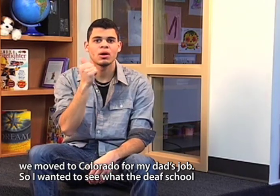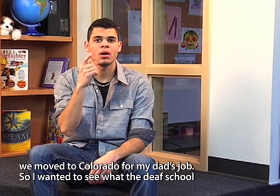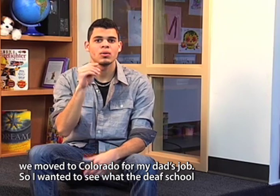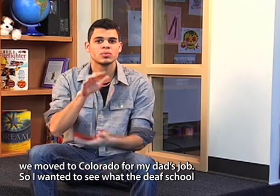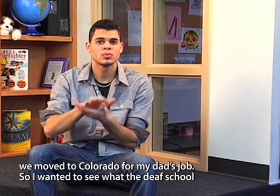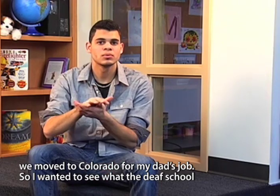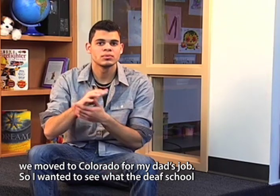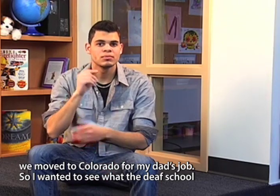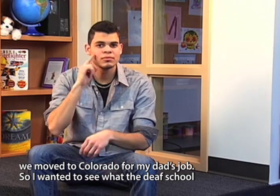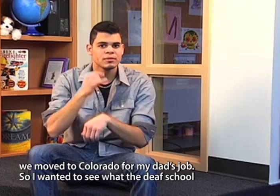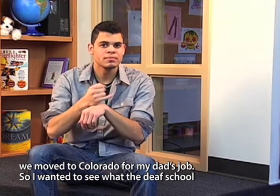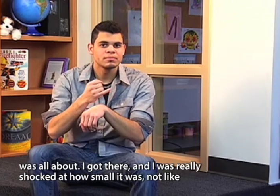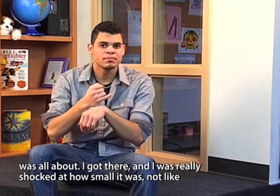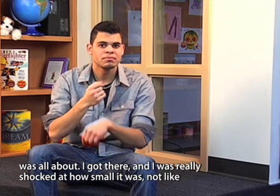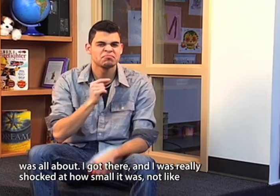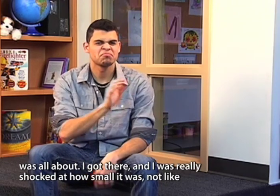So I wanted to see what the deaf school was all about.